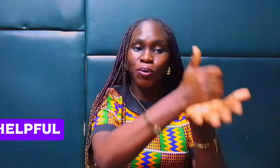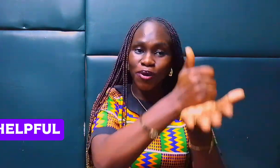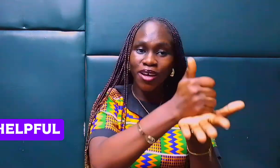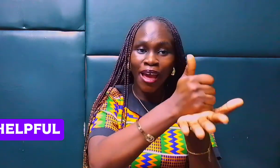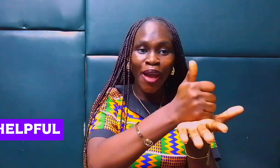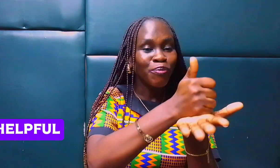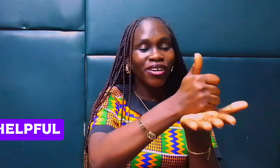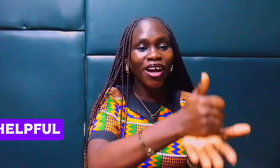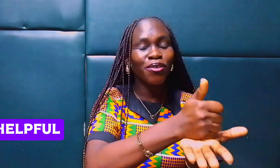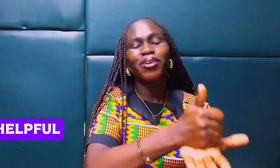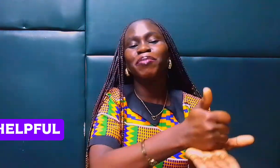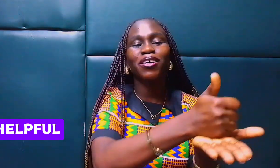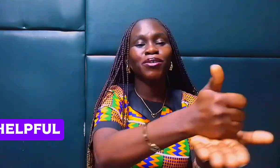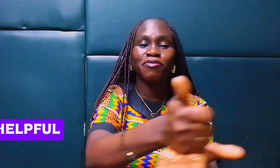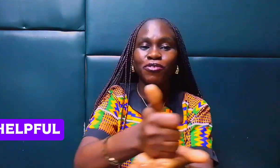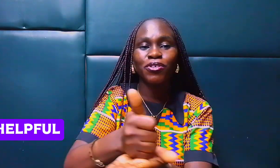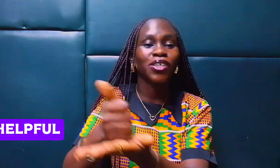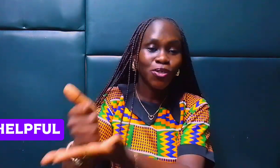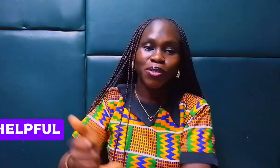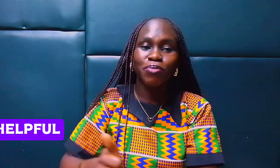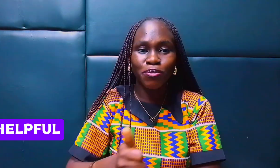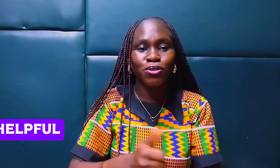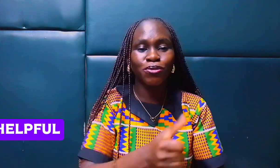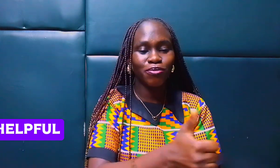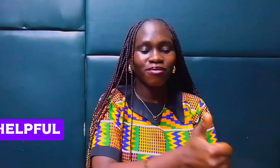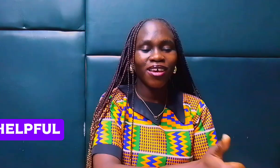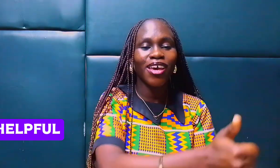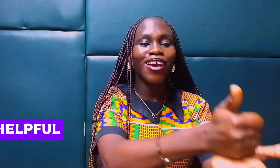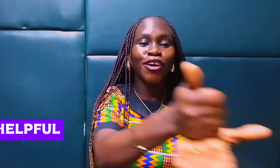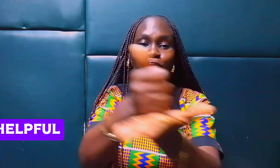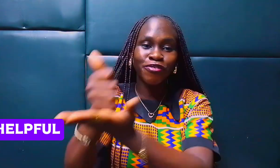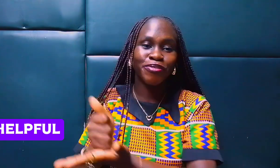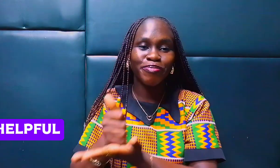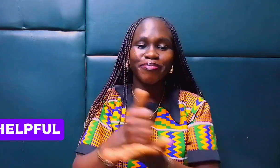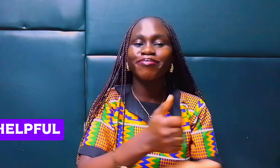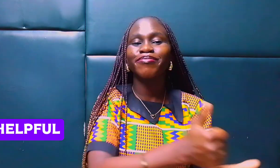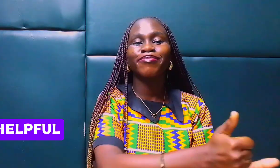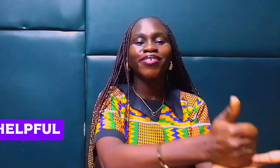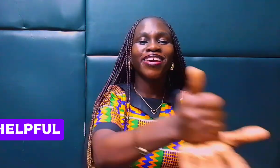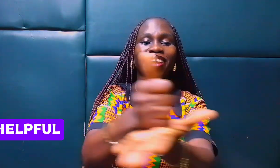is the sign help, but now you're being helpful, you're helping people. So helpful.